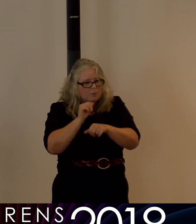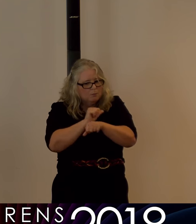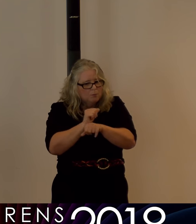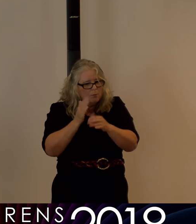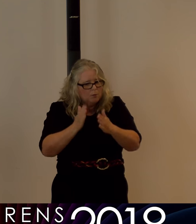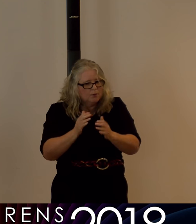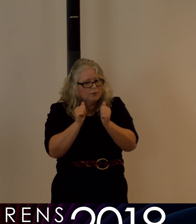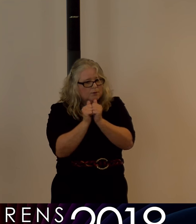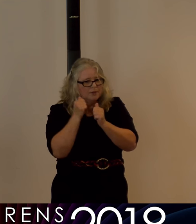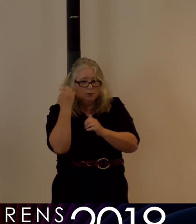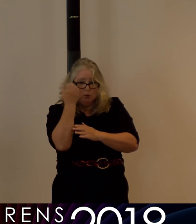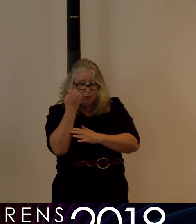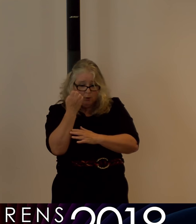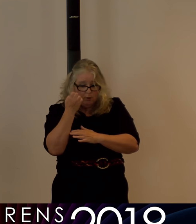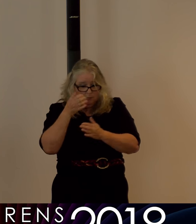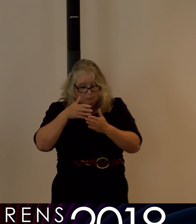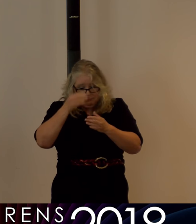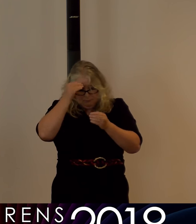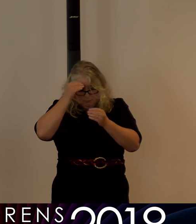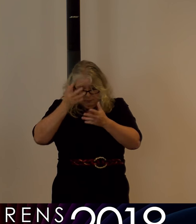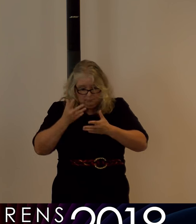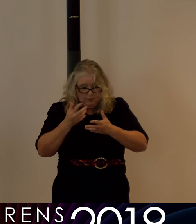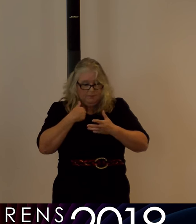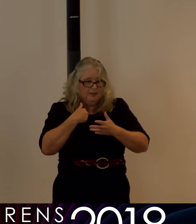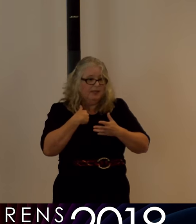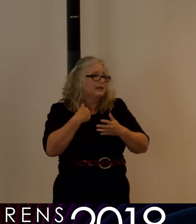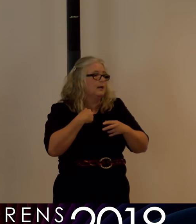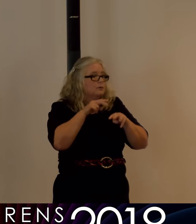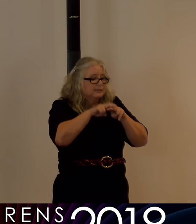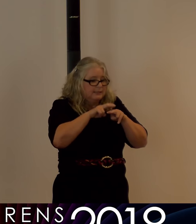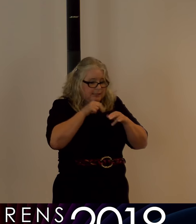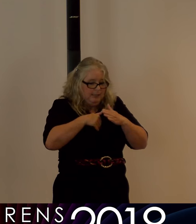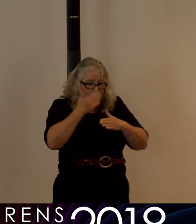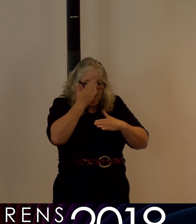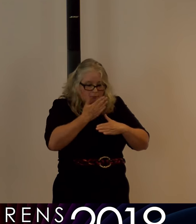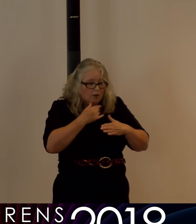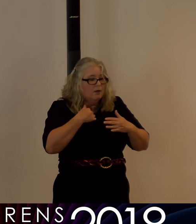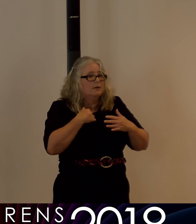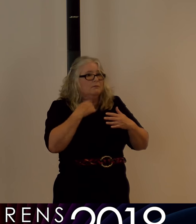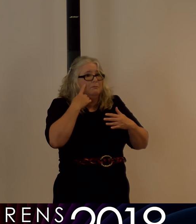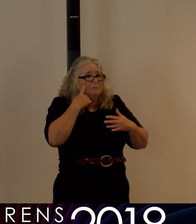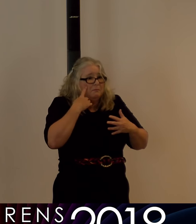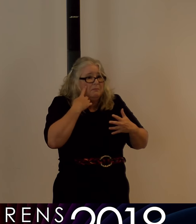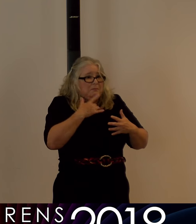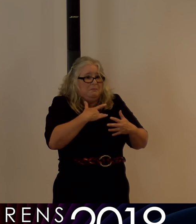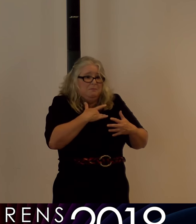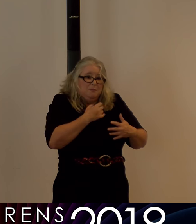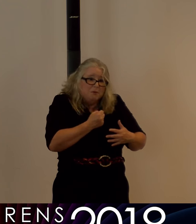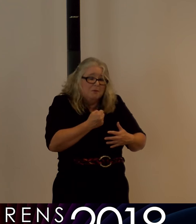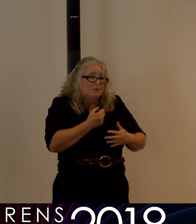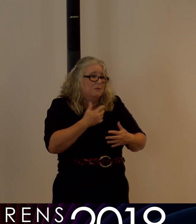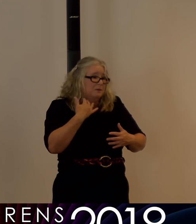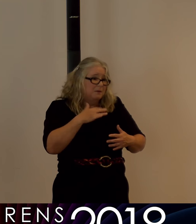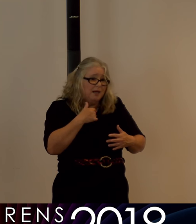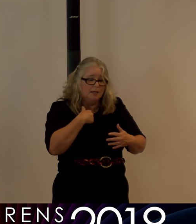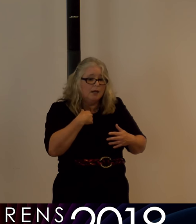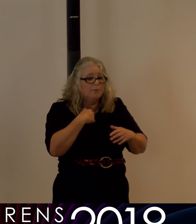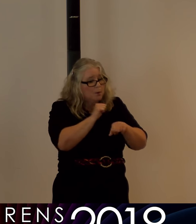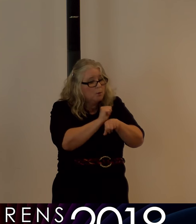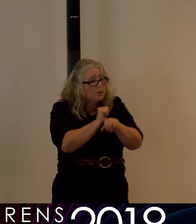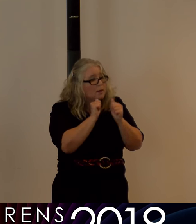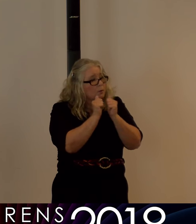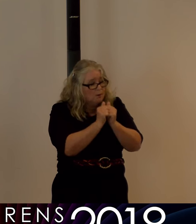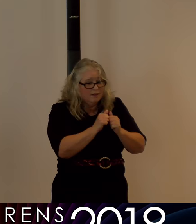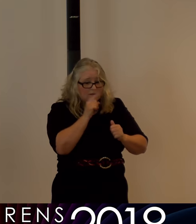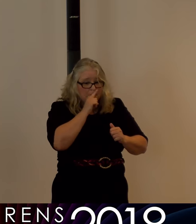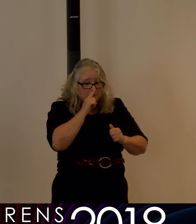was interested. And I was sitting in the front row, you know, almost in tears, and had been working in mouse genetics, and I said, okay, so we have to